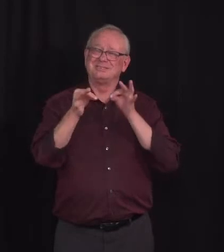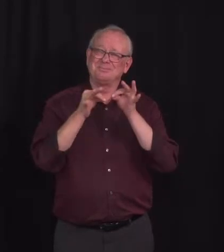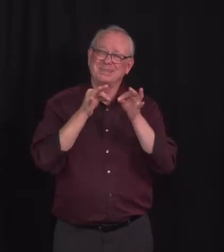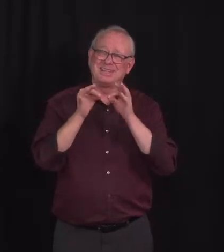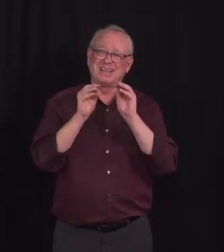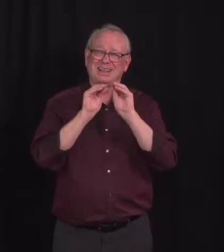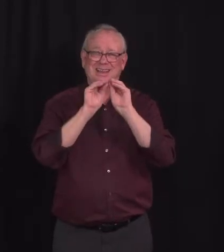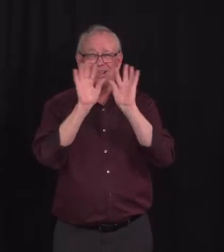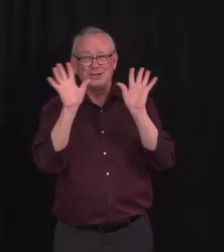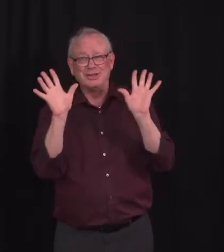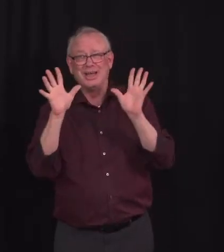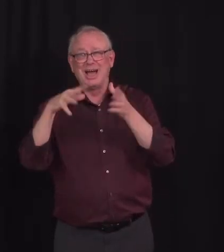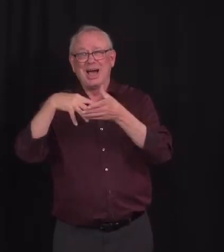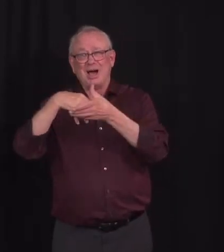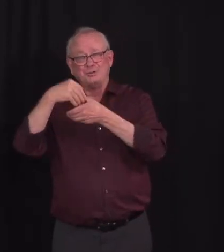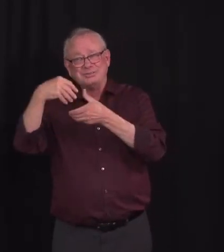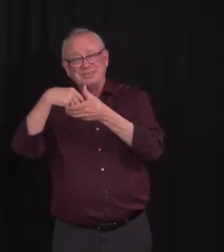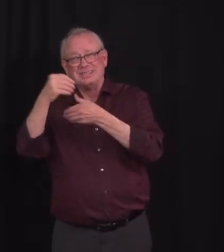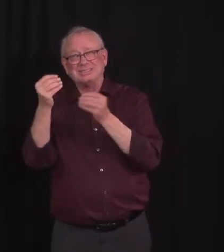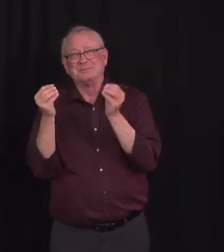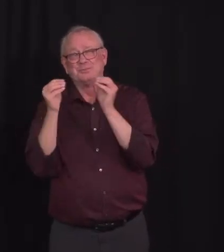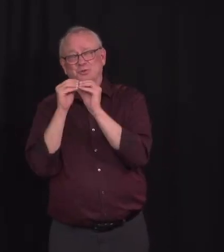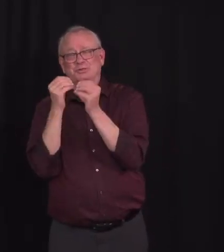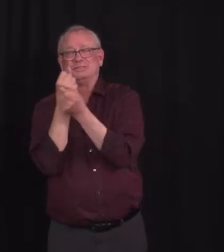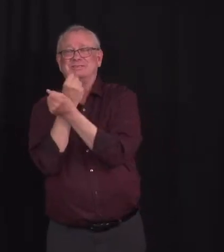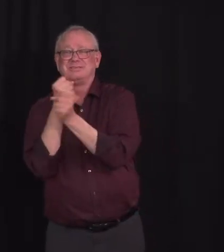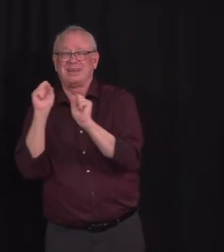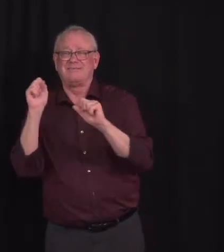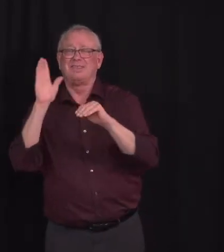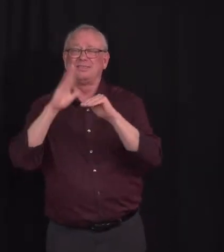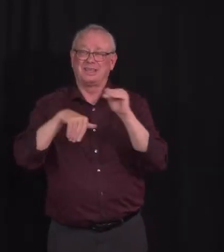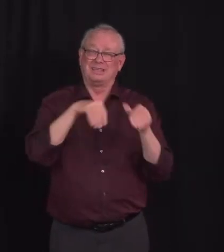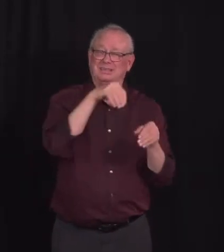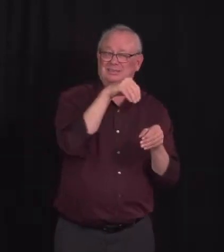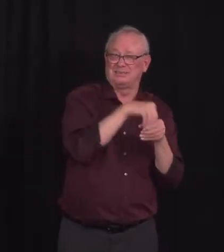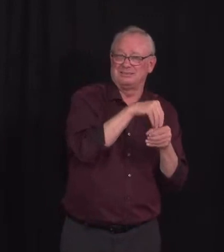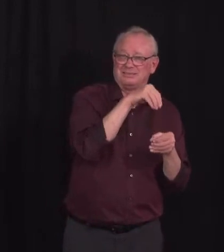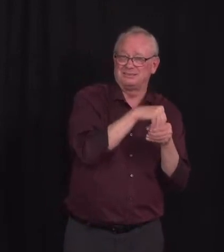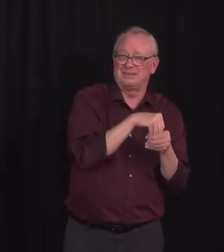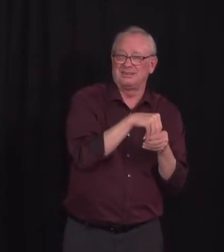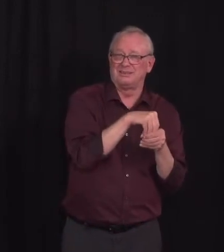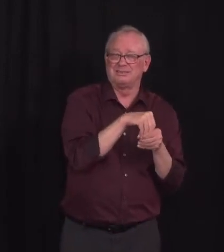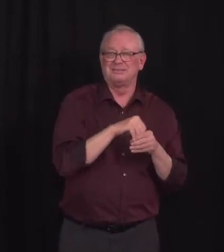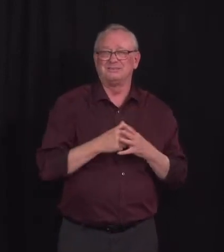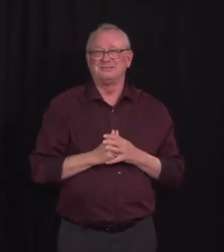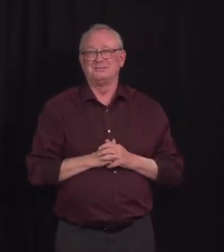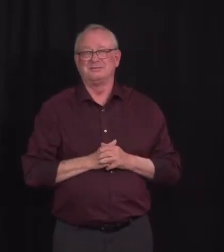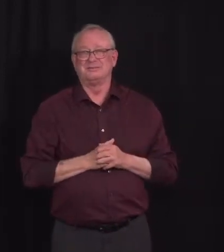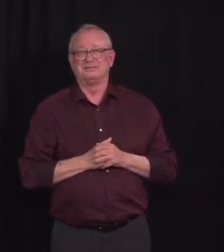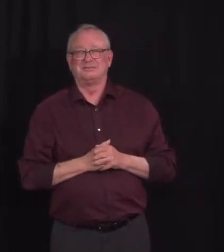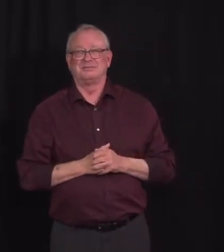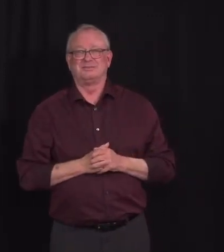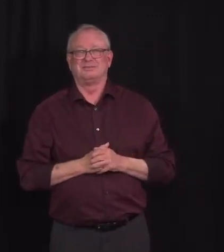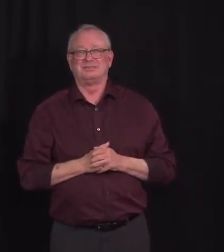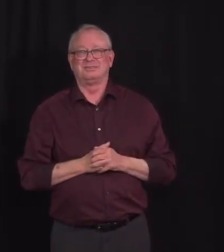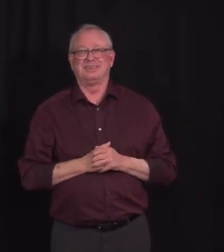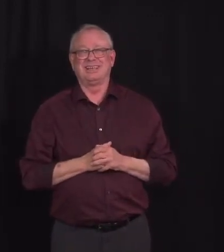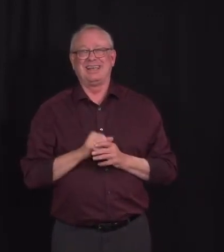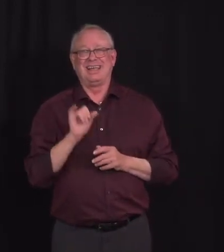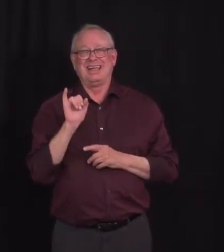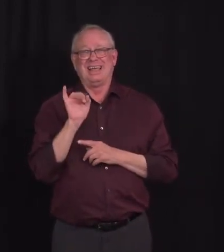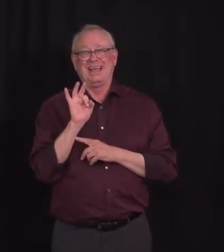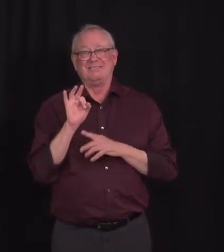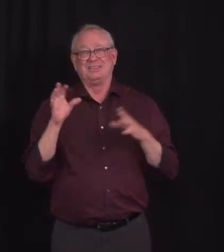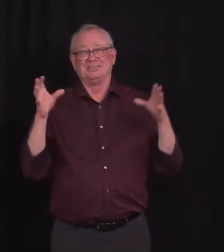events, and ensuring that, you know, if people are together, having that happen outdoors is